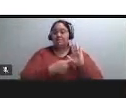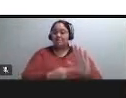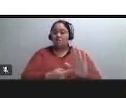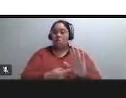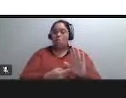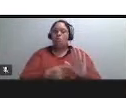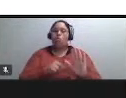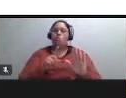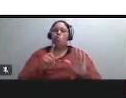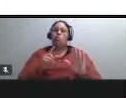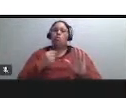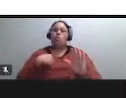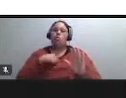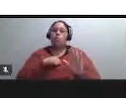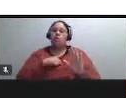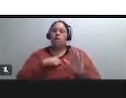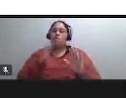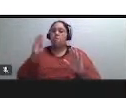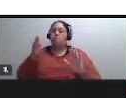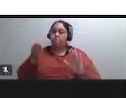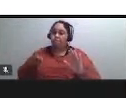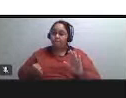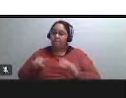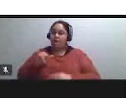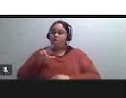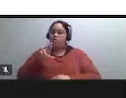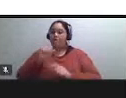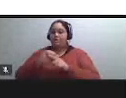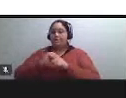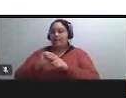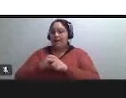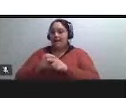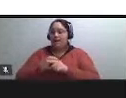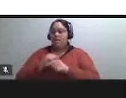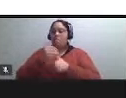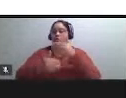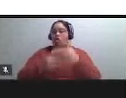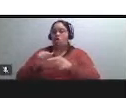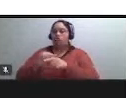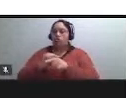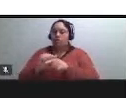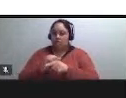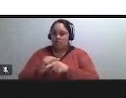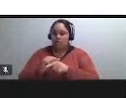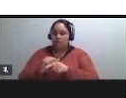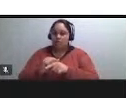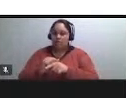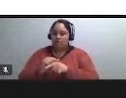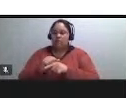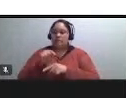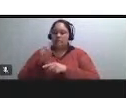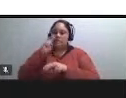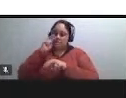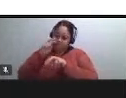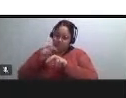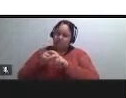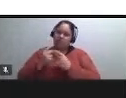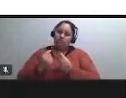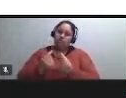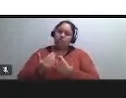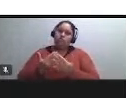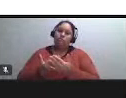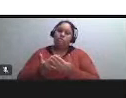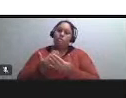indicates that the attendance of the IR training, the protocol training, is a requirement for